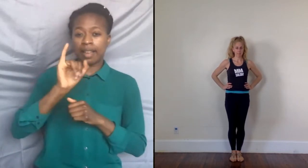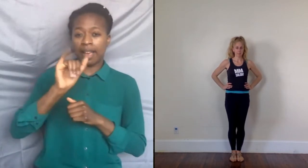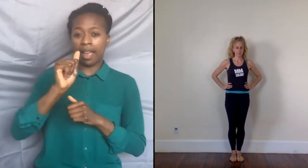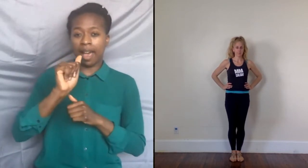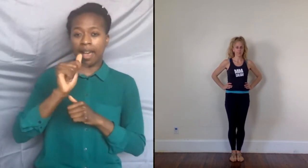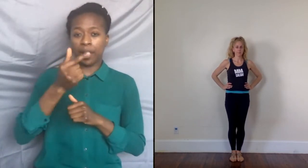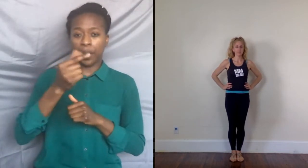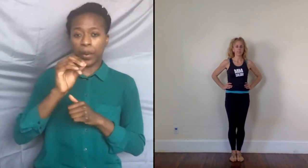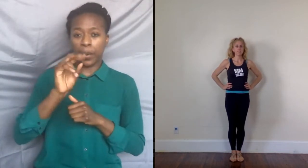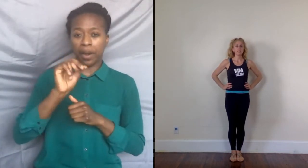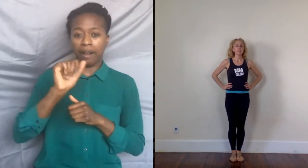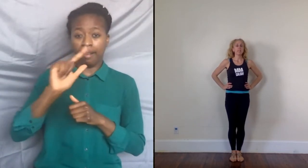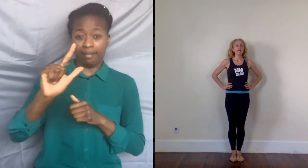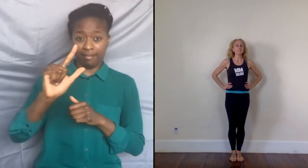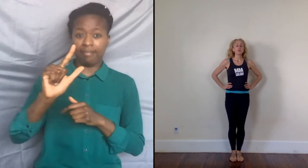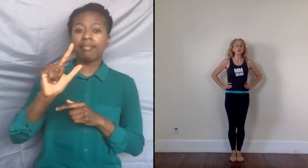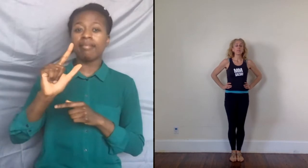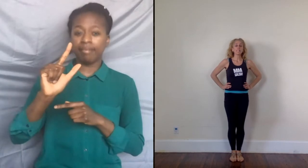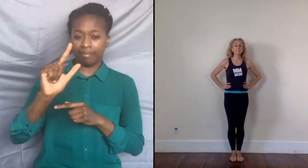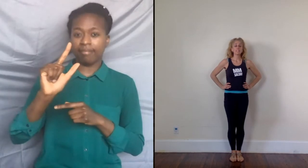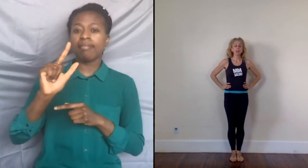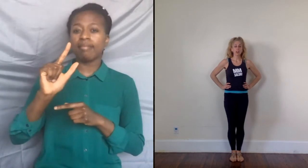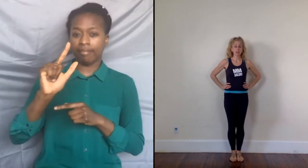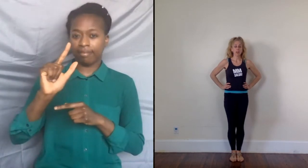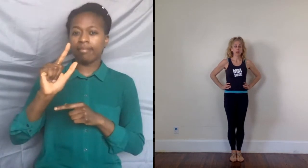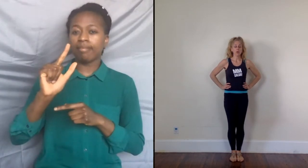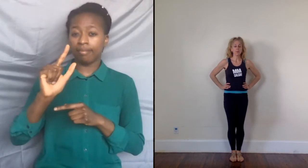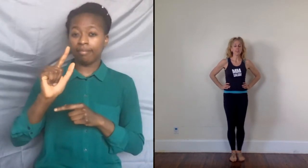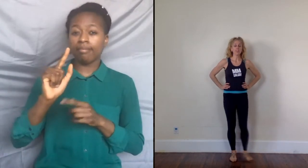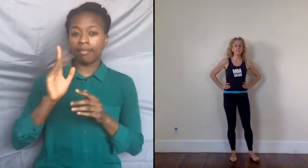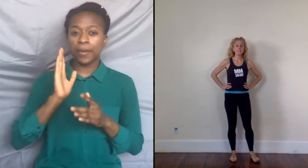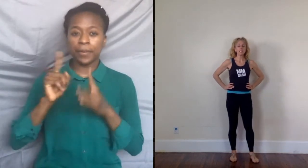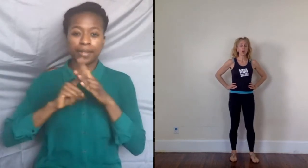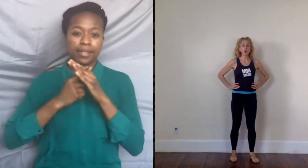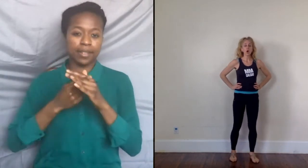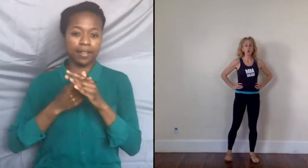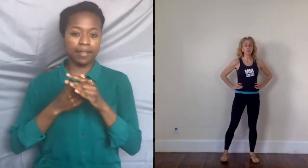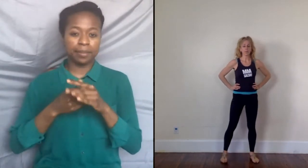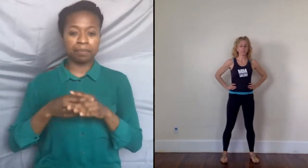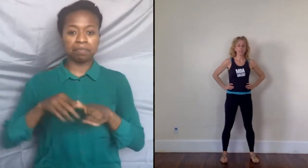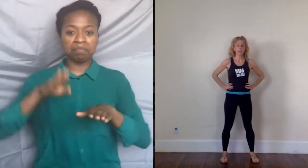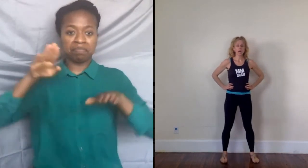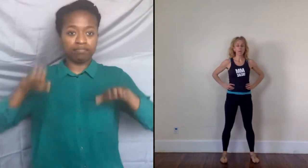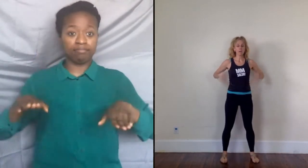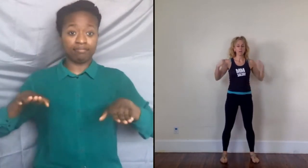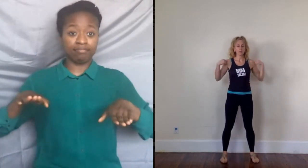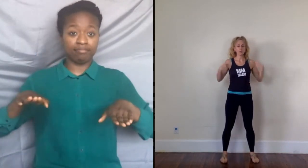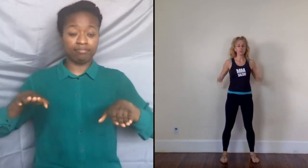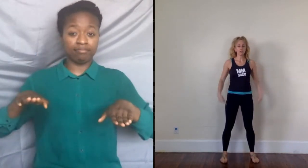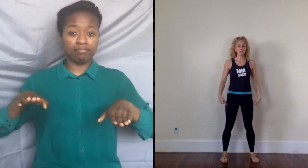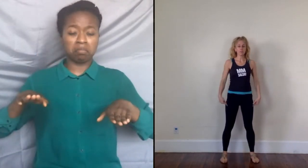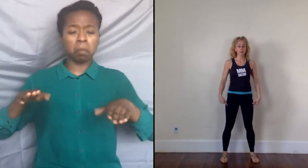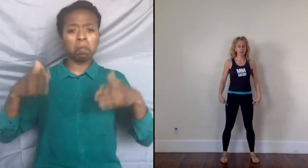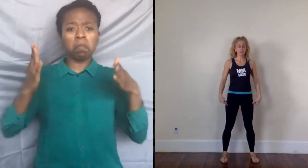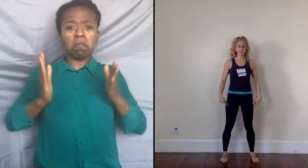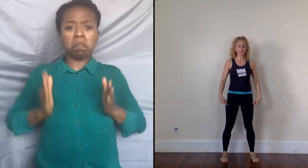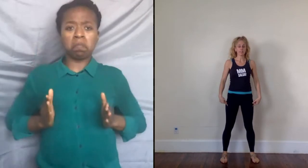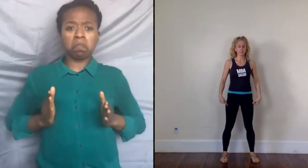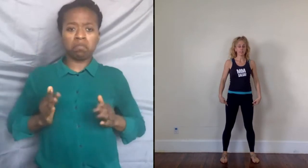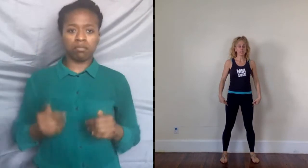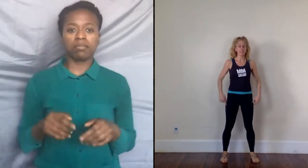step. And so we're going to start with our feet open, about shoulder width